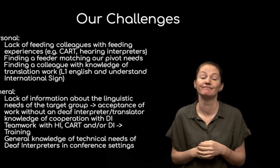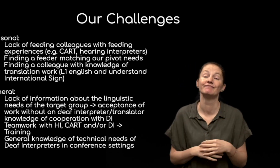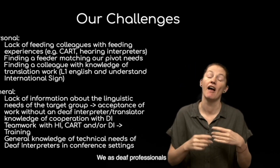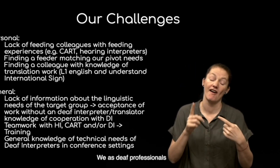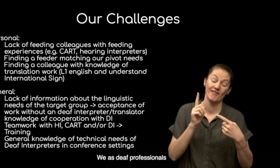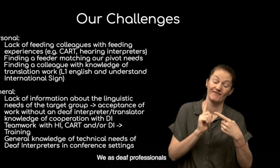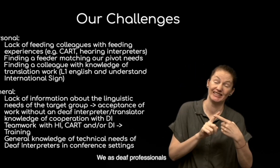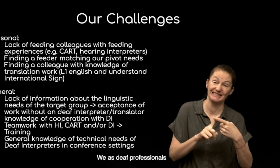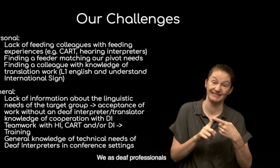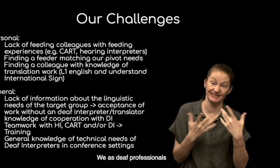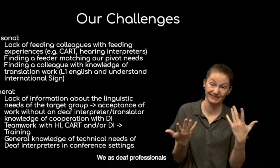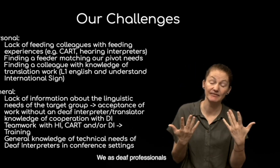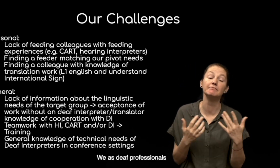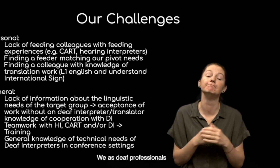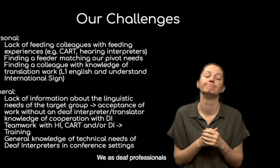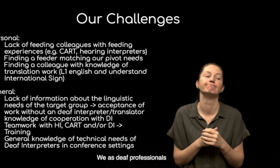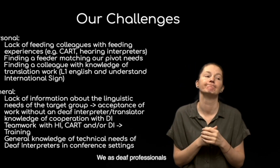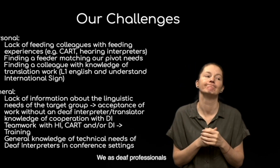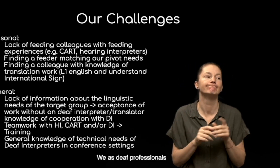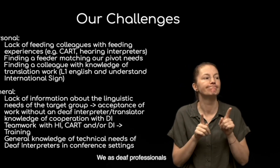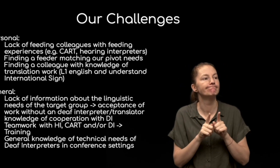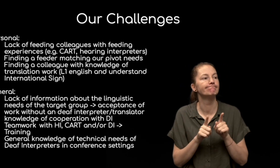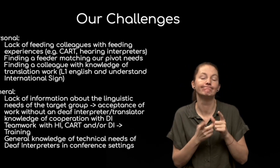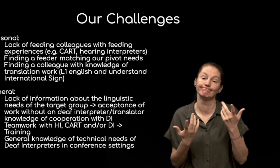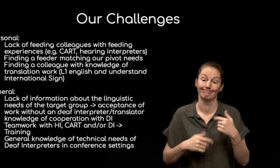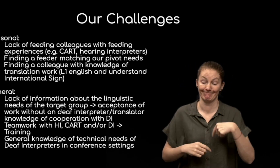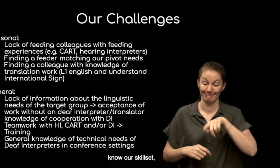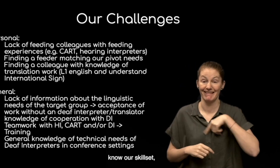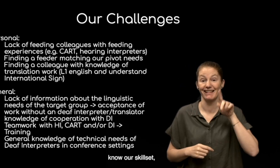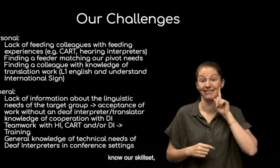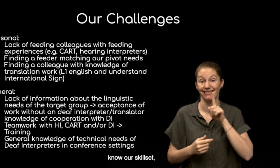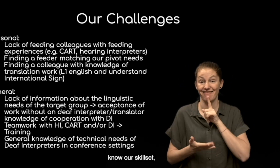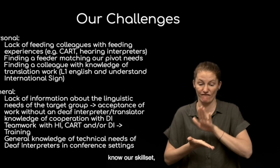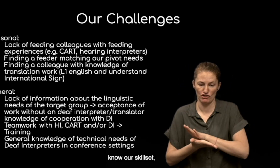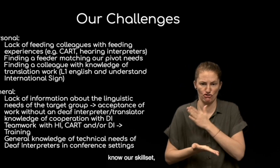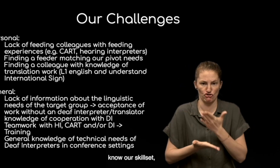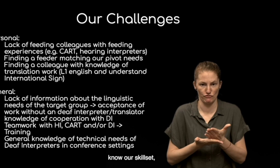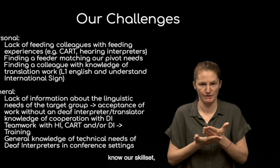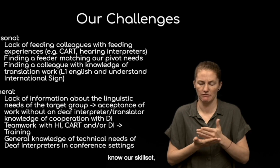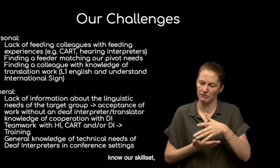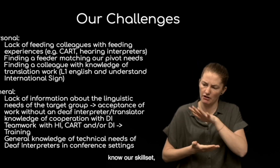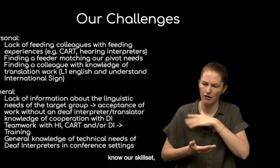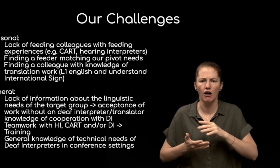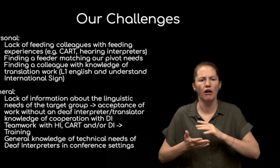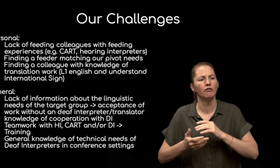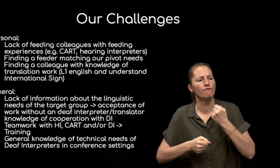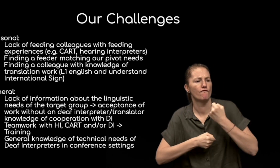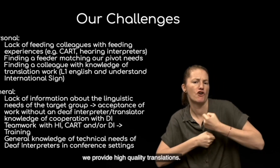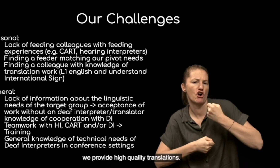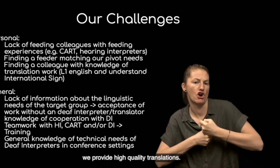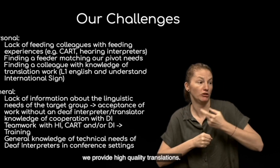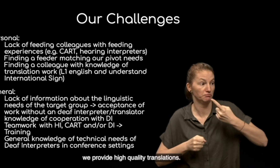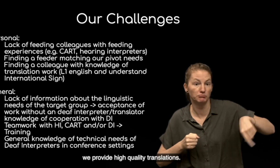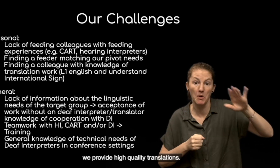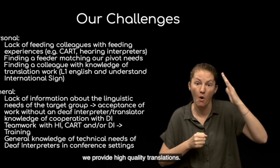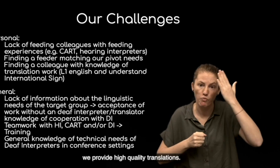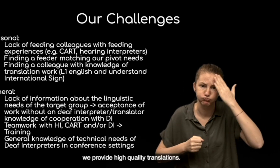We, as deaf professionals, know our skill set. We provide high-quality translations. However,